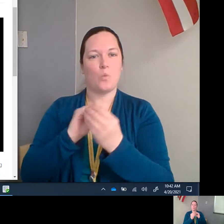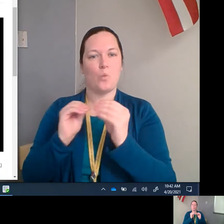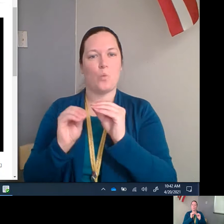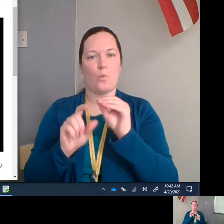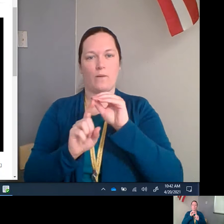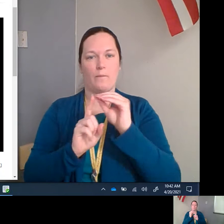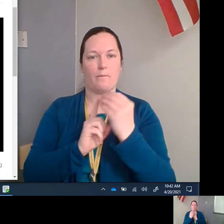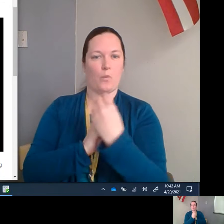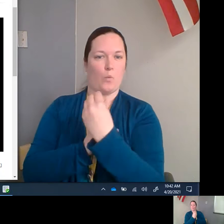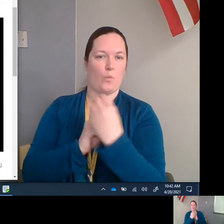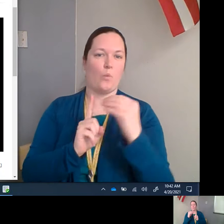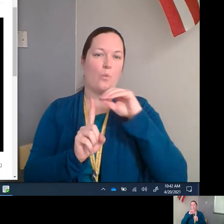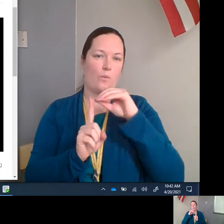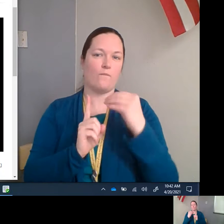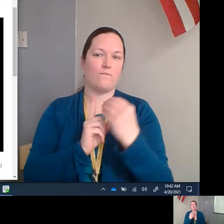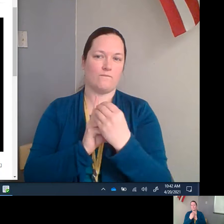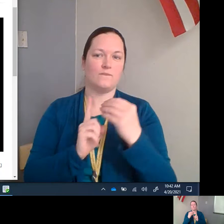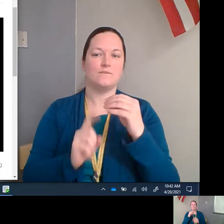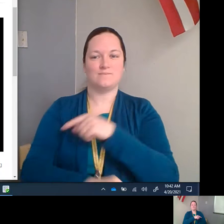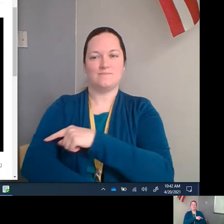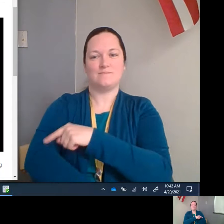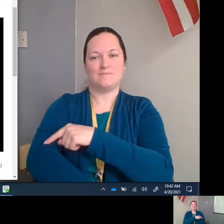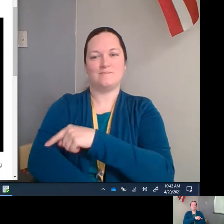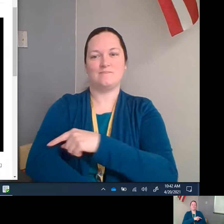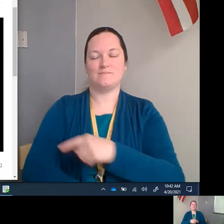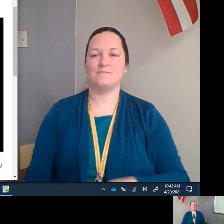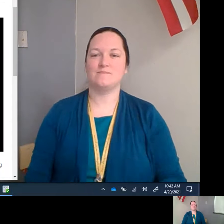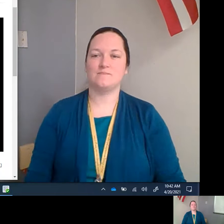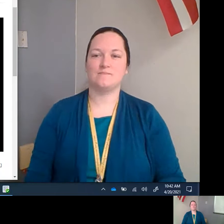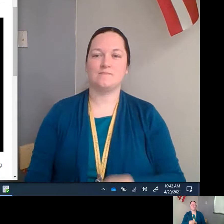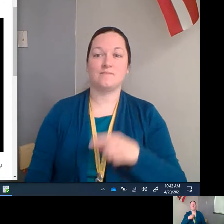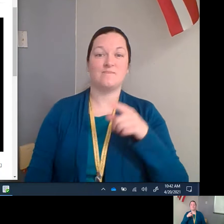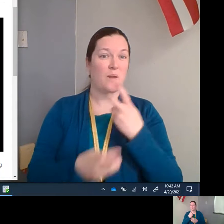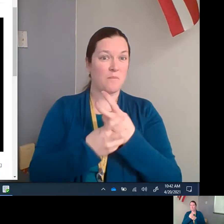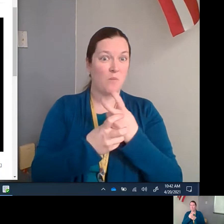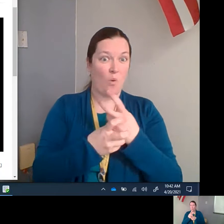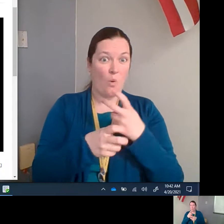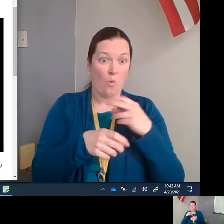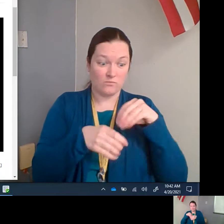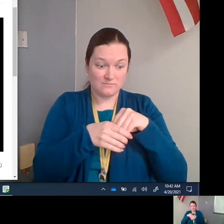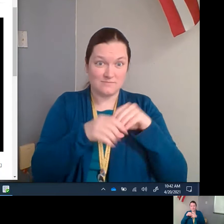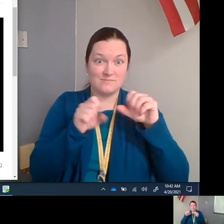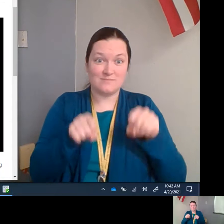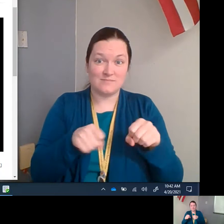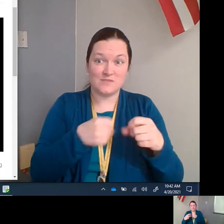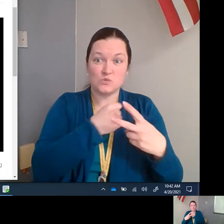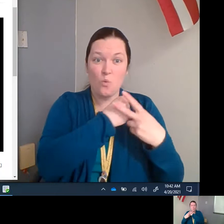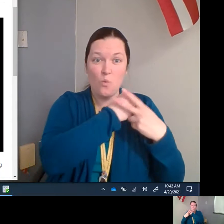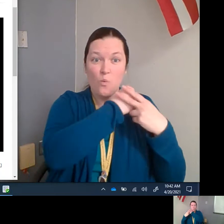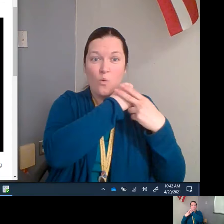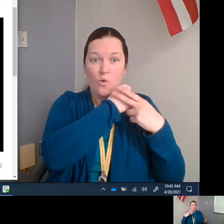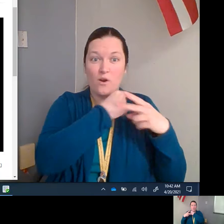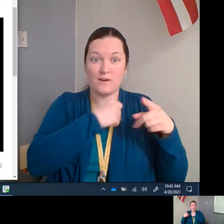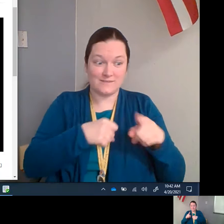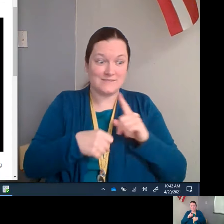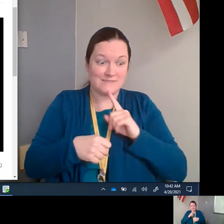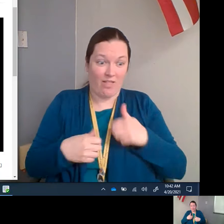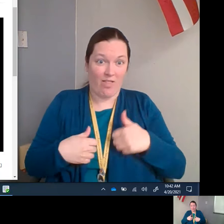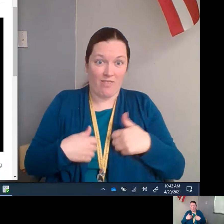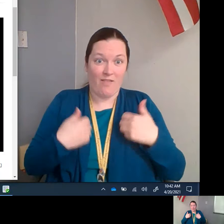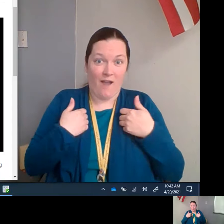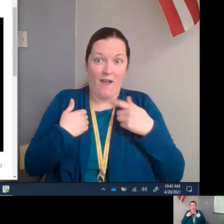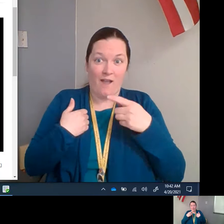bones. Now the bones do other things as well. They're going to be a site of storage, and so it's a living organ. And so if you look inside here, you